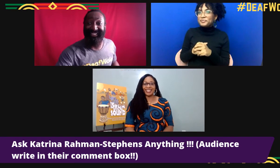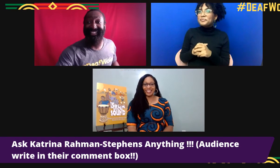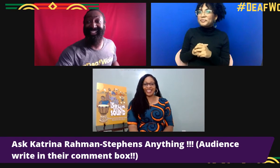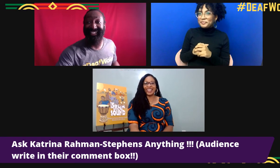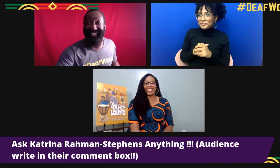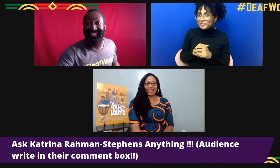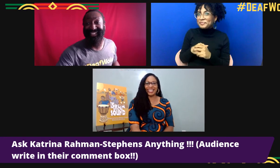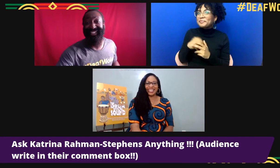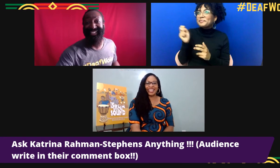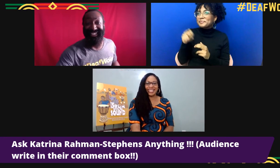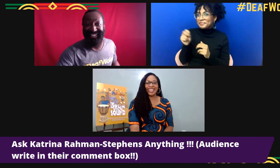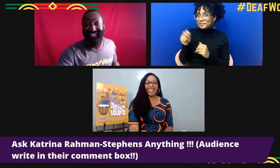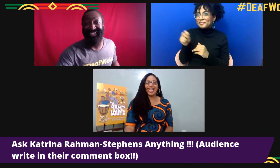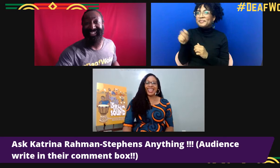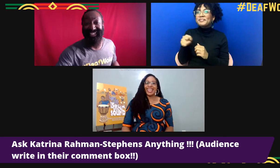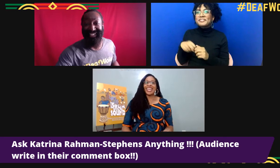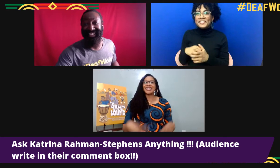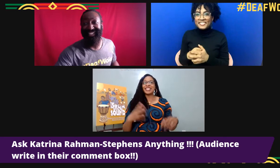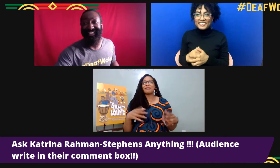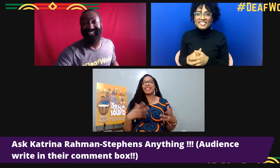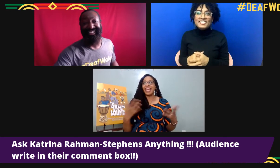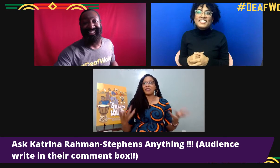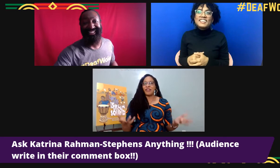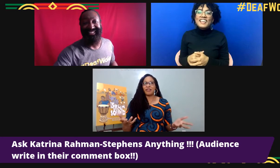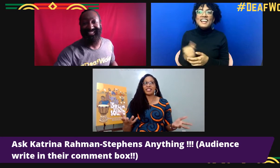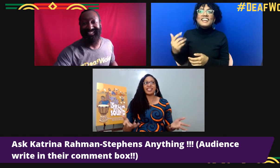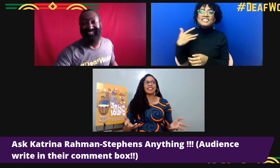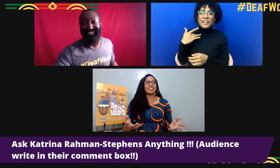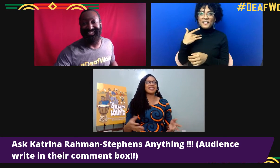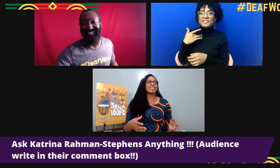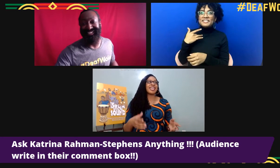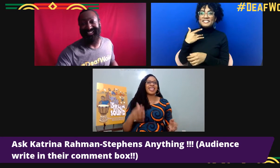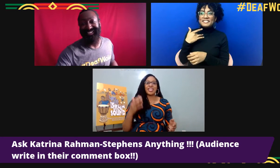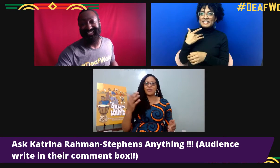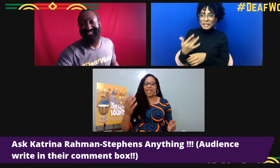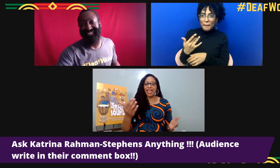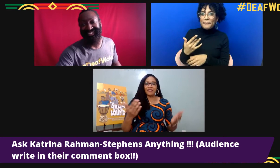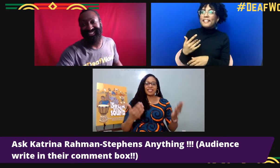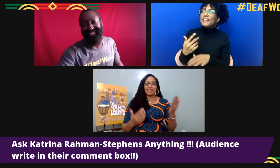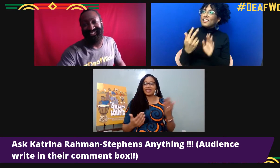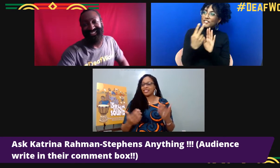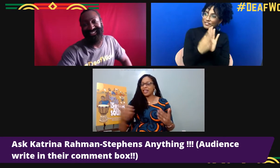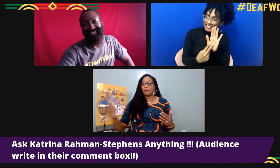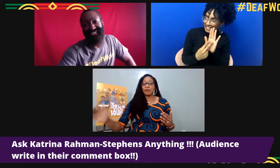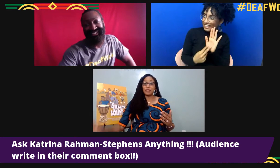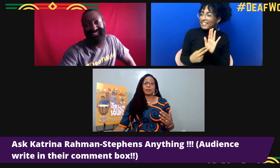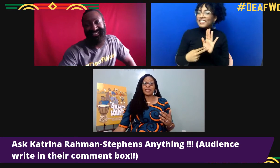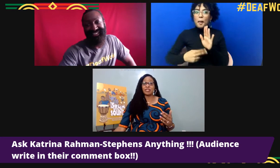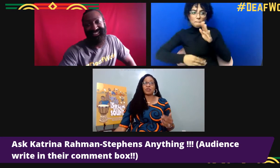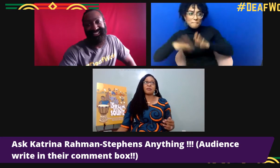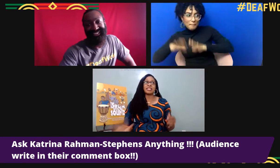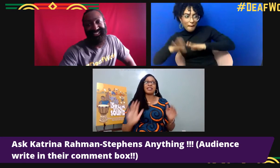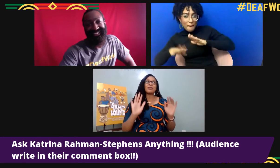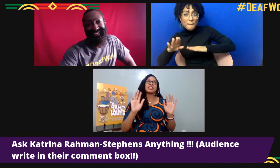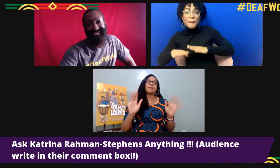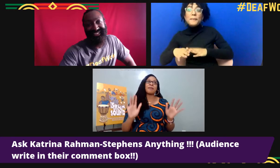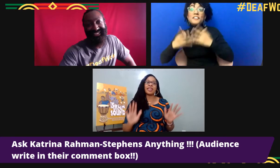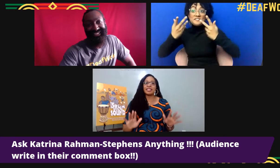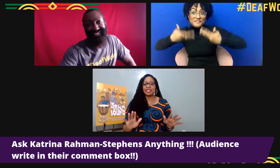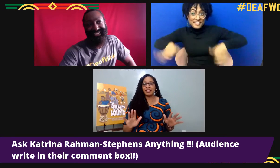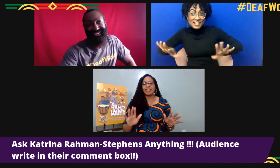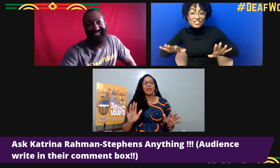Oh, Yeah. And typically after our sessions, he would have the kids to come up to play the drums, and it